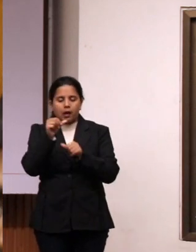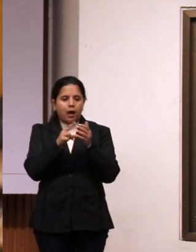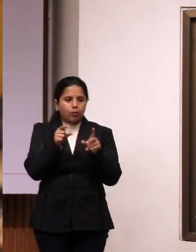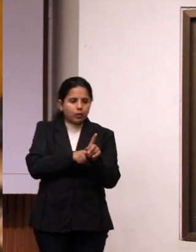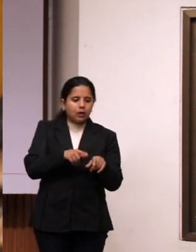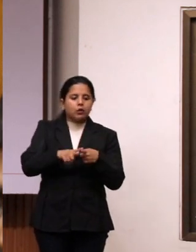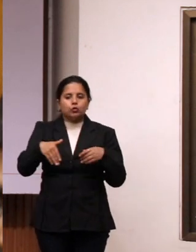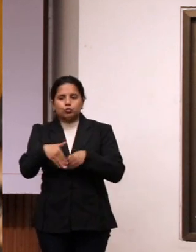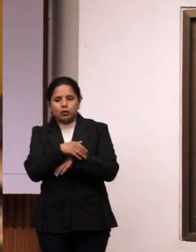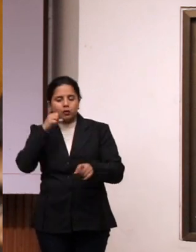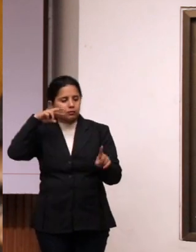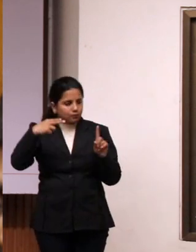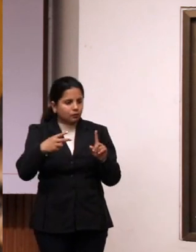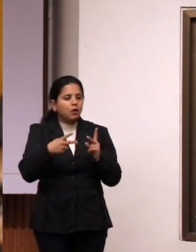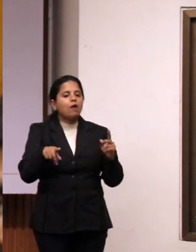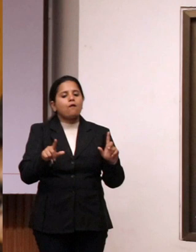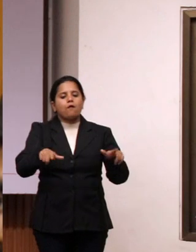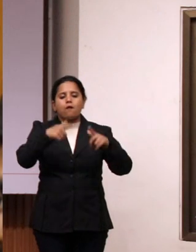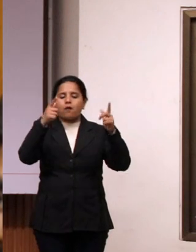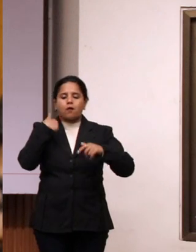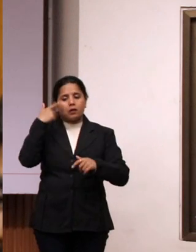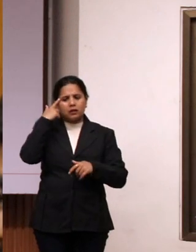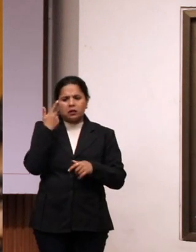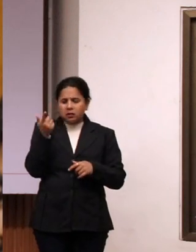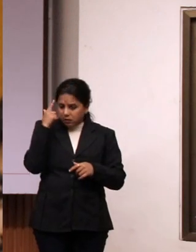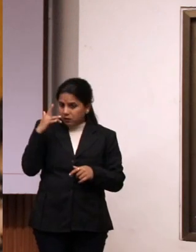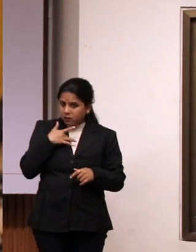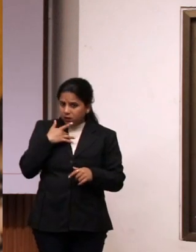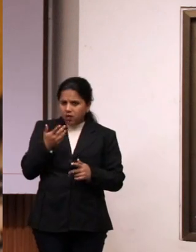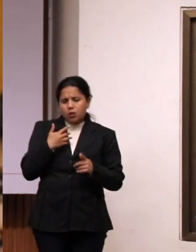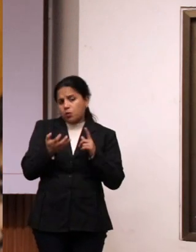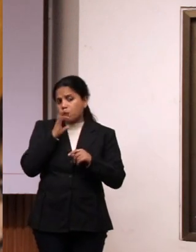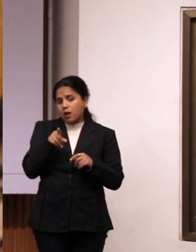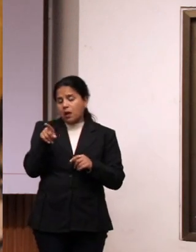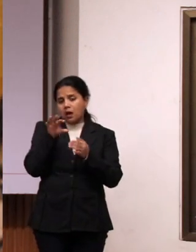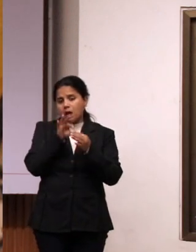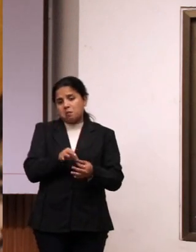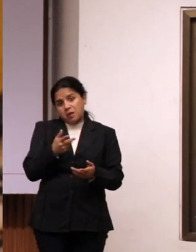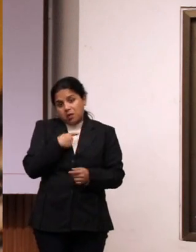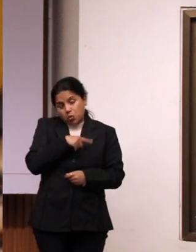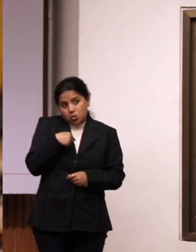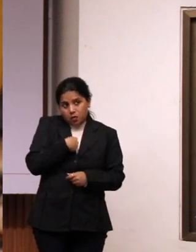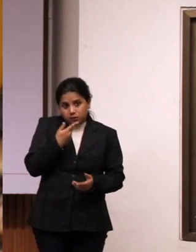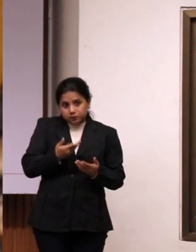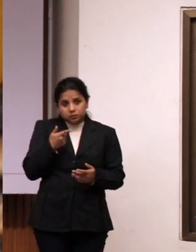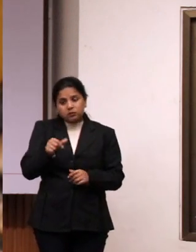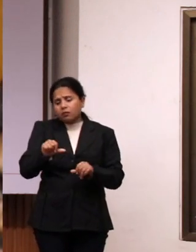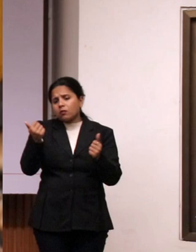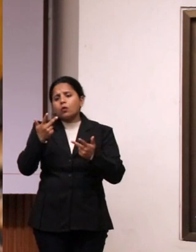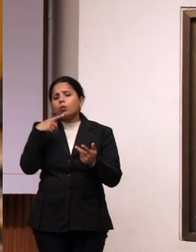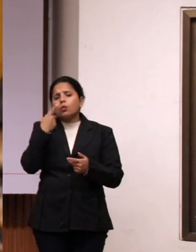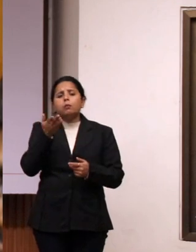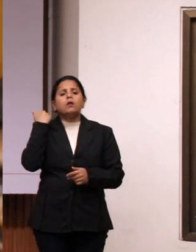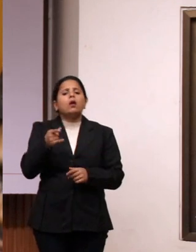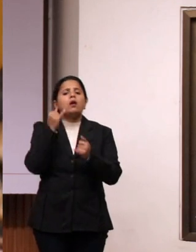engineering outlook to forest. So do you think, and I didn't find the reference of, I may be wrong, but I didn't find the champion and set reference